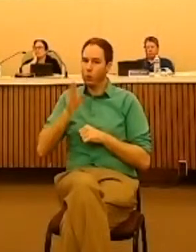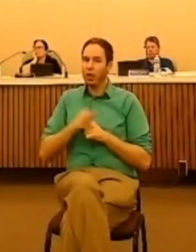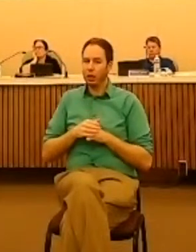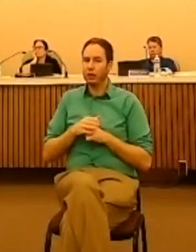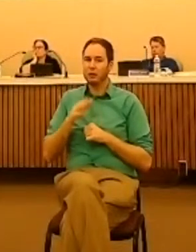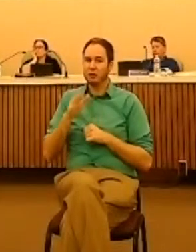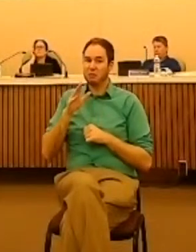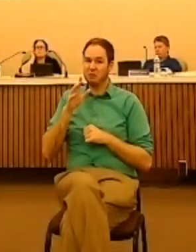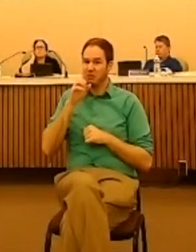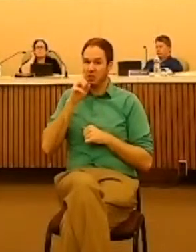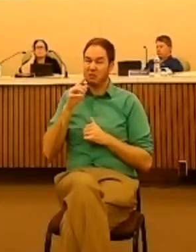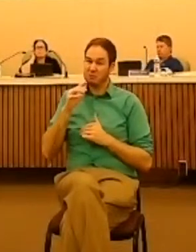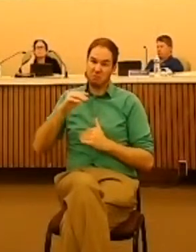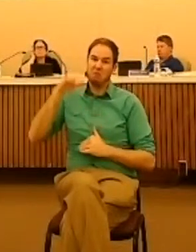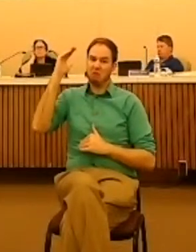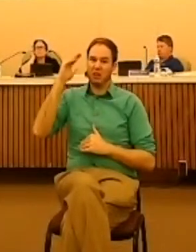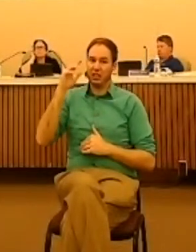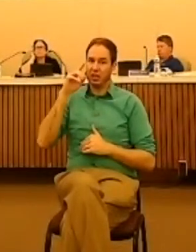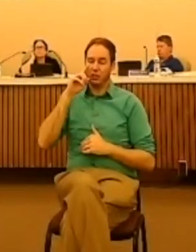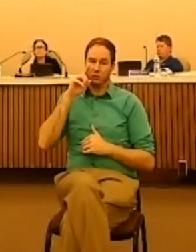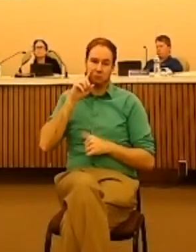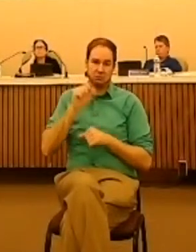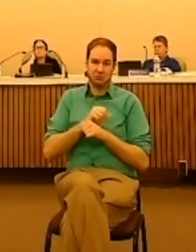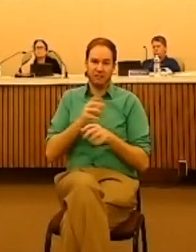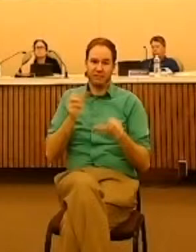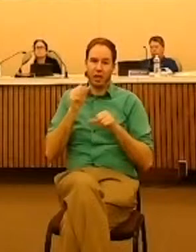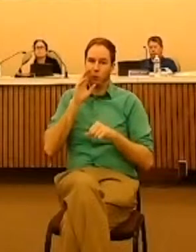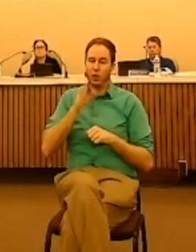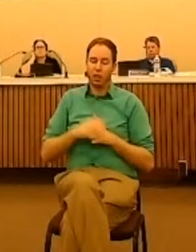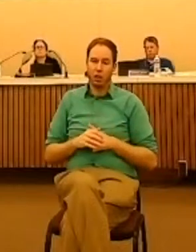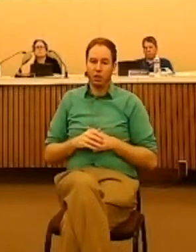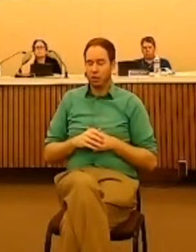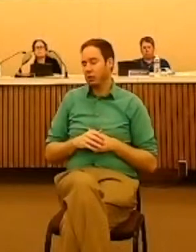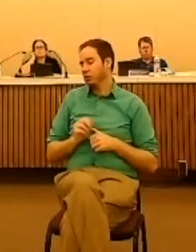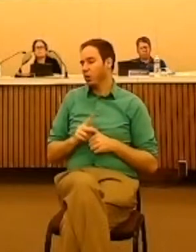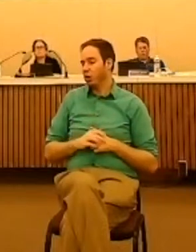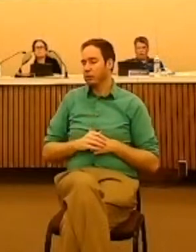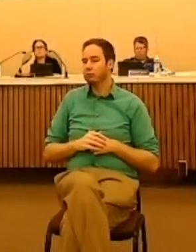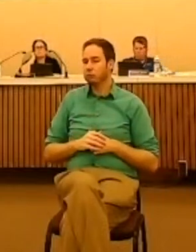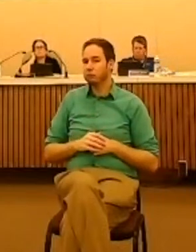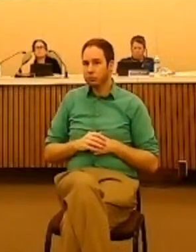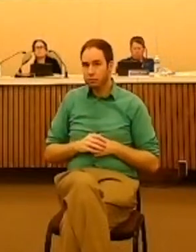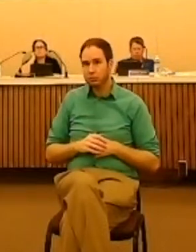about as big as you can go realistically. Right.